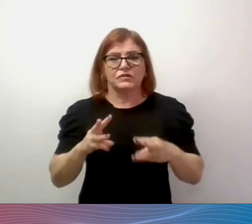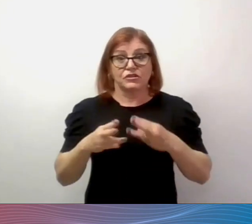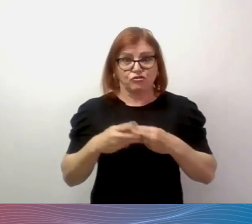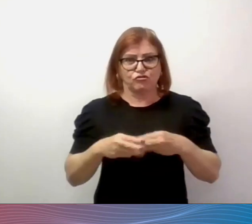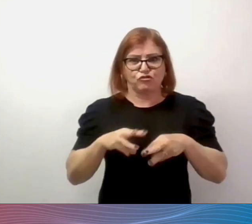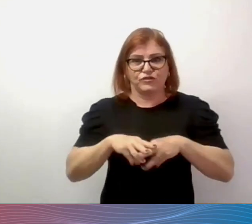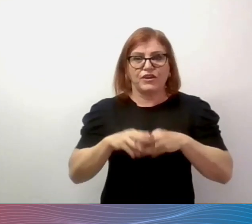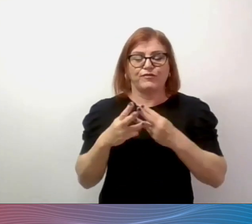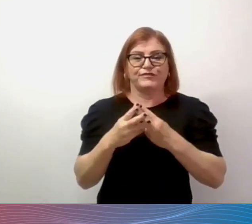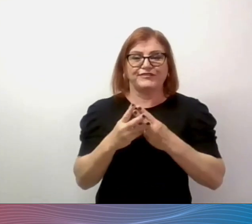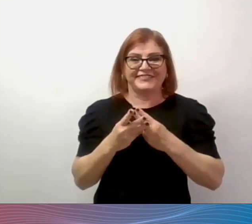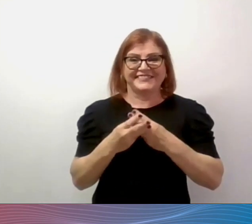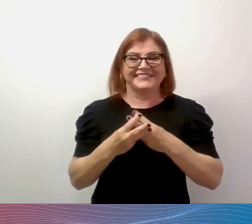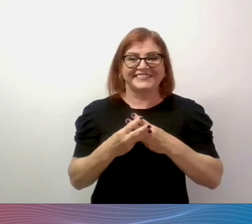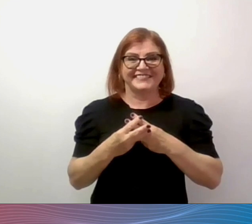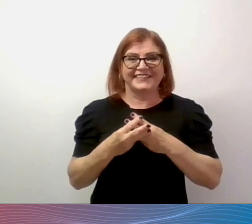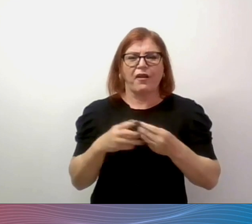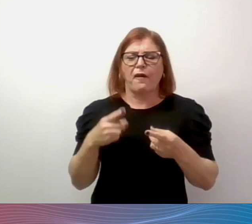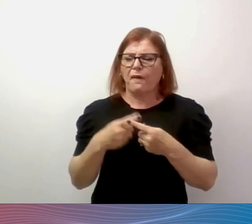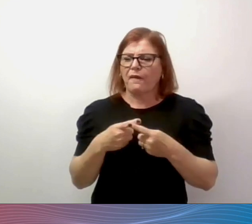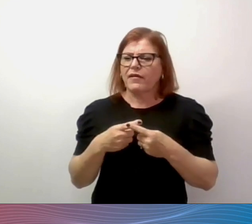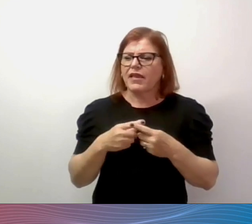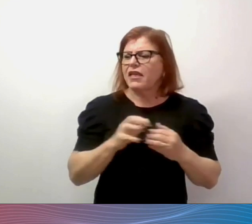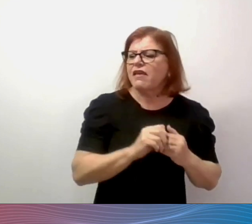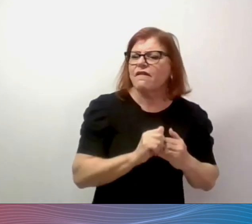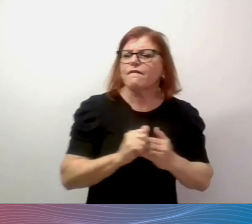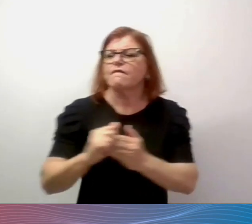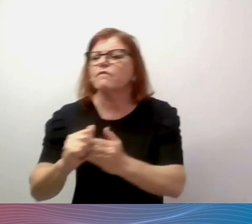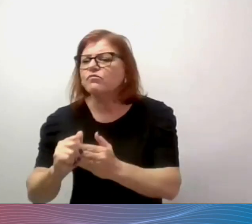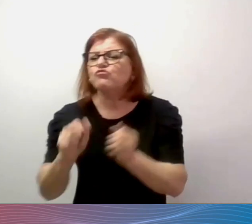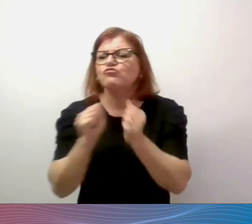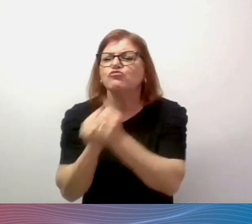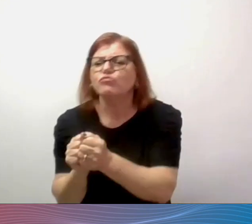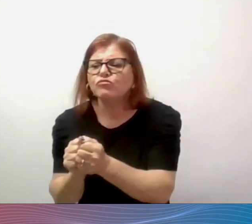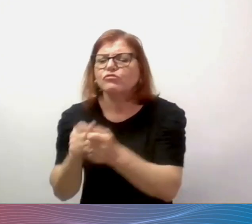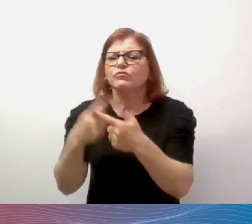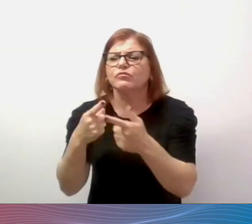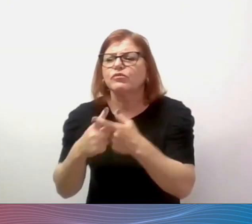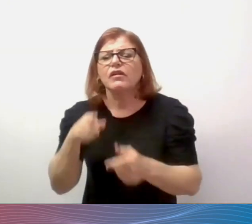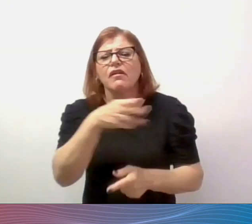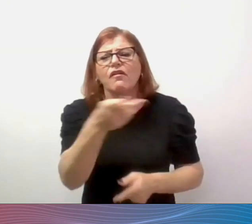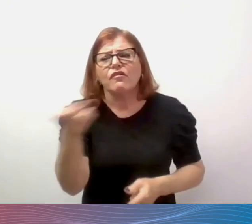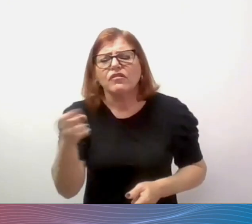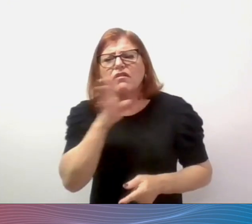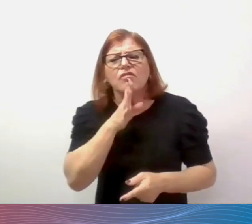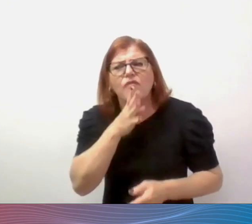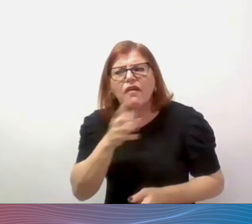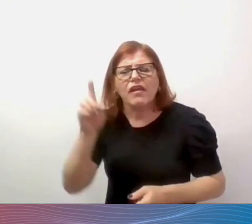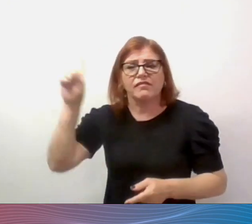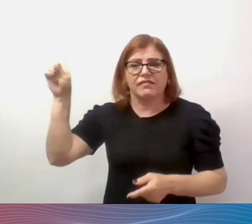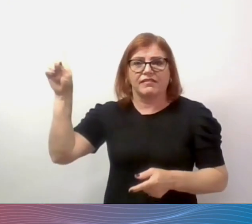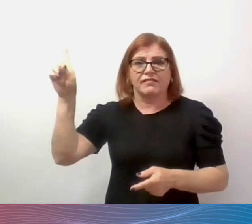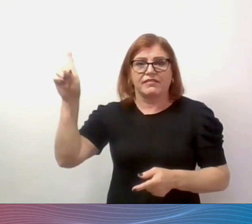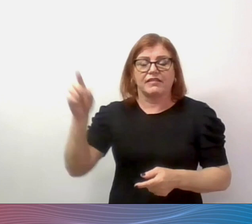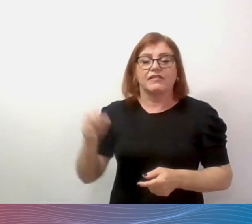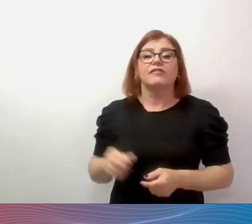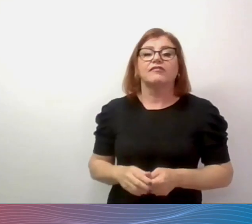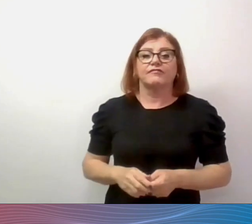will say, we'll go with you because we heard that God is with you. Isso concretizará no milênio. And this